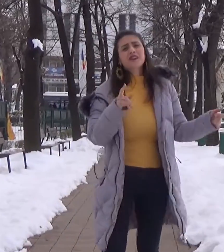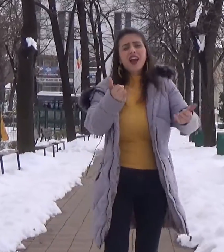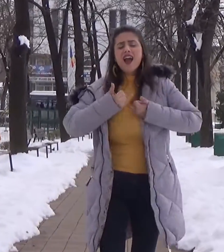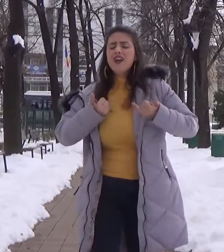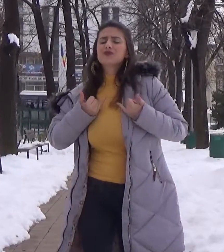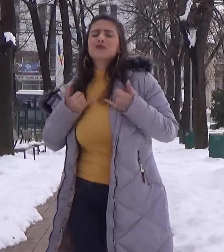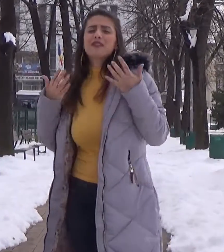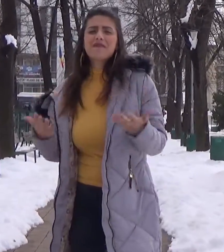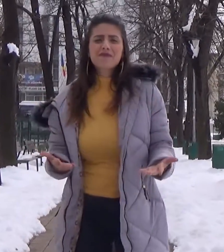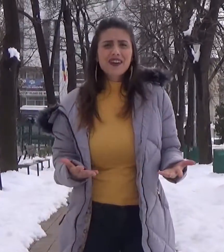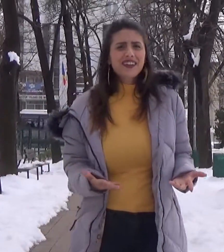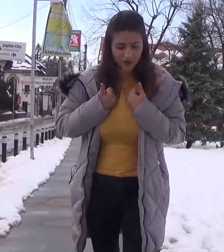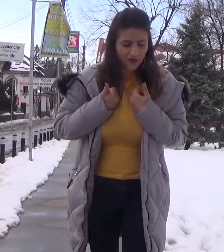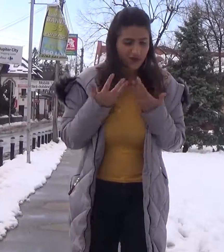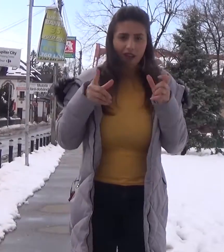Help me.